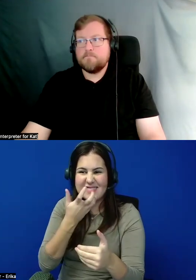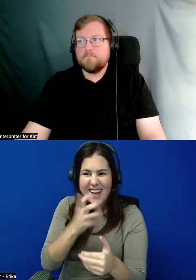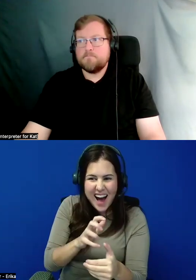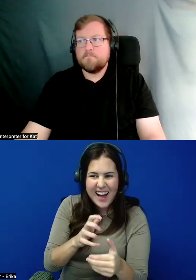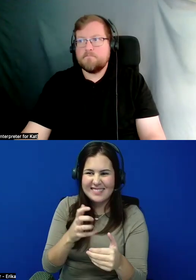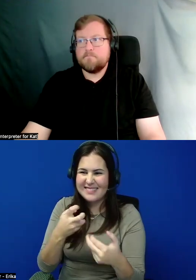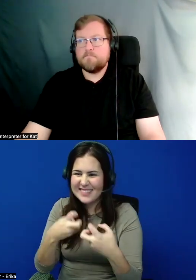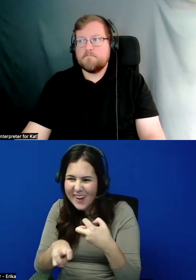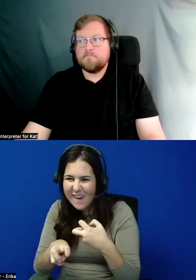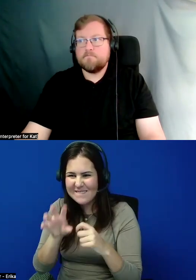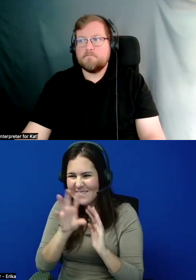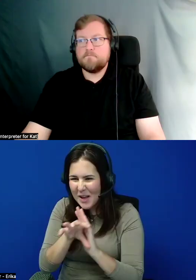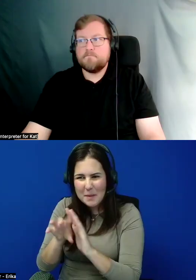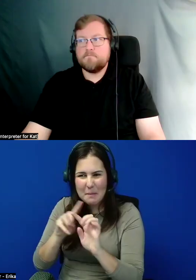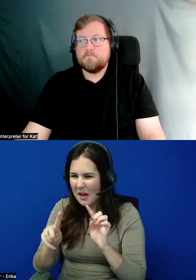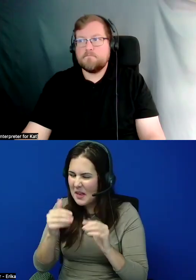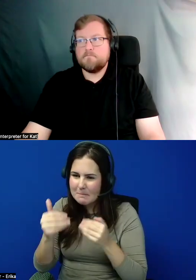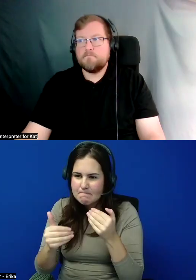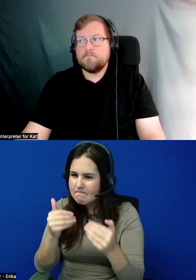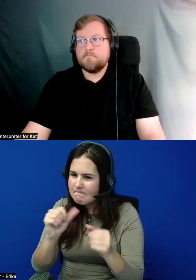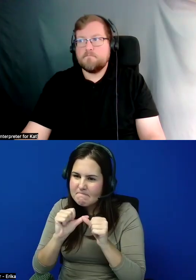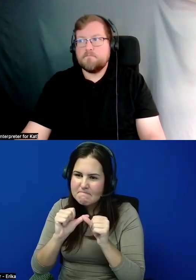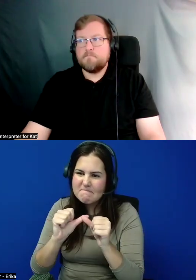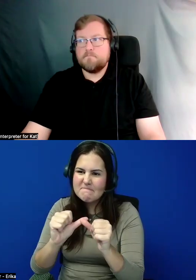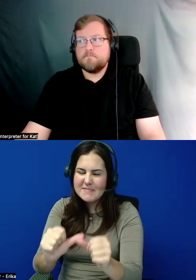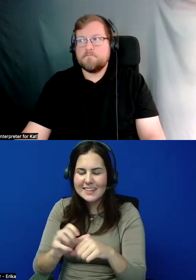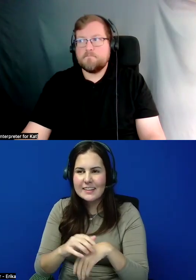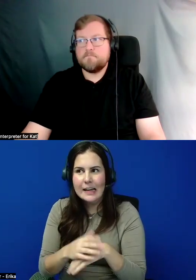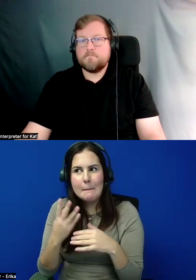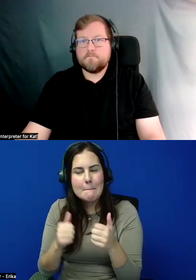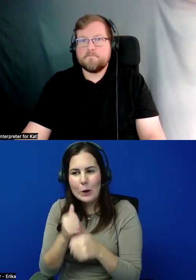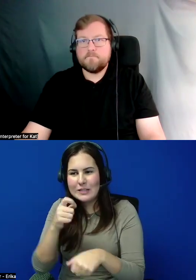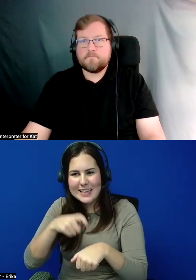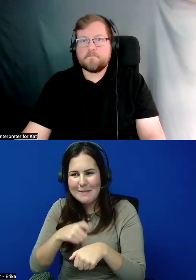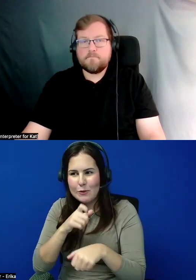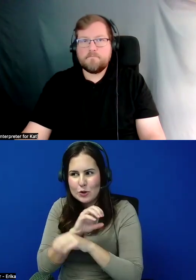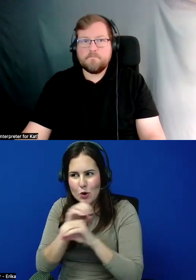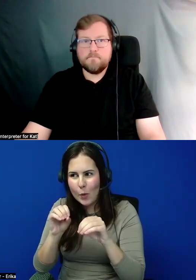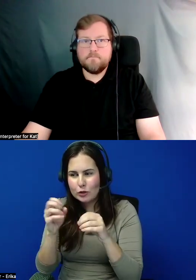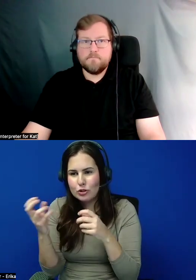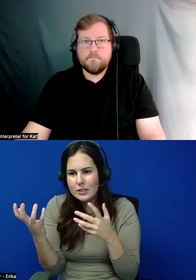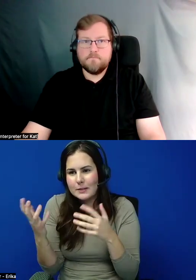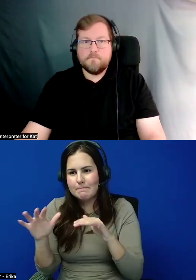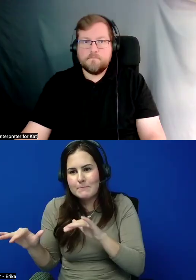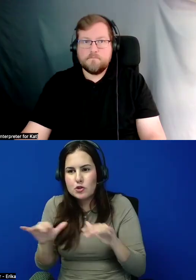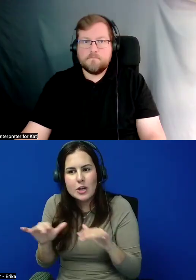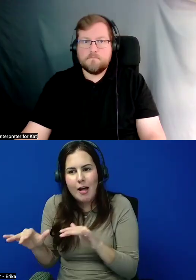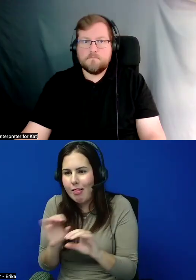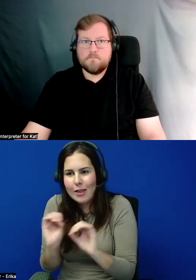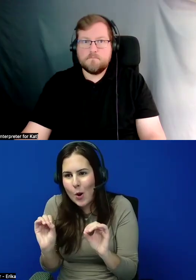know not having places to hang out half the time and having to move fast. And I